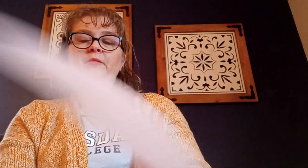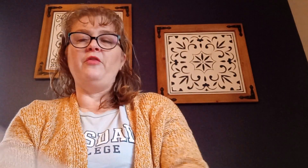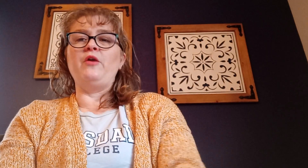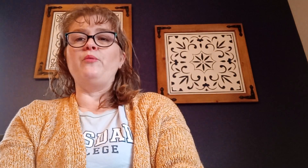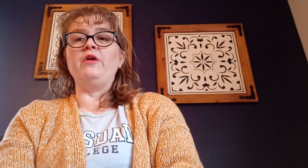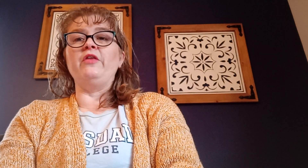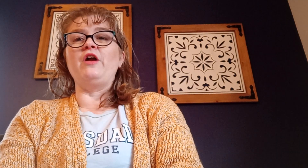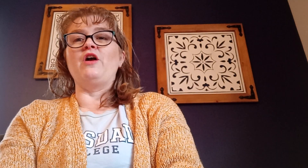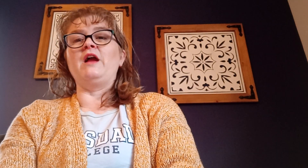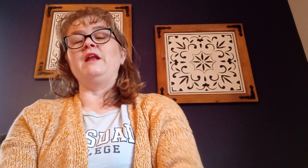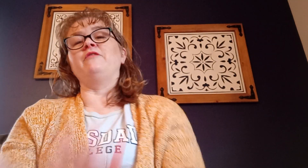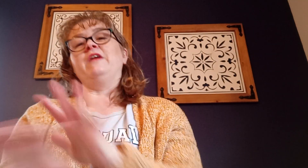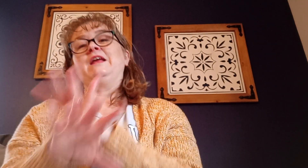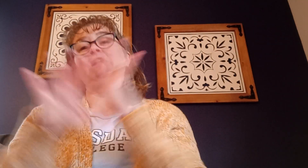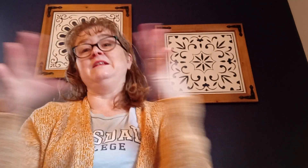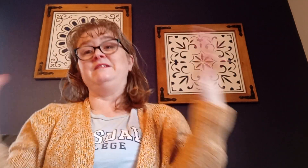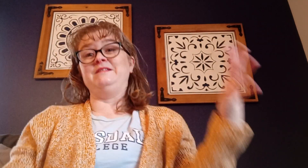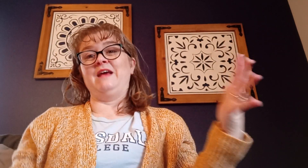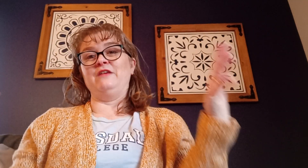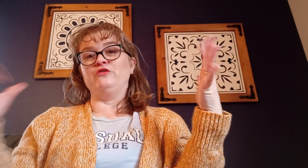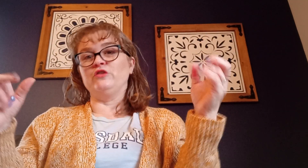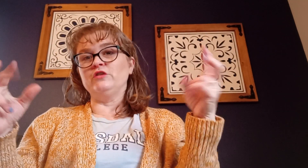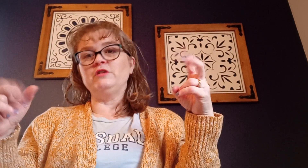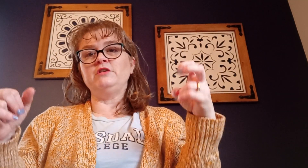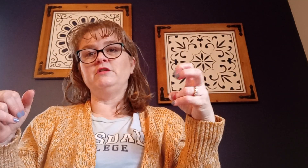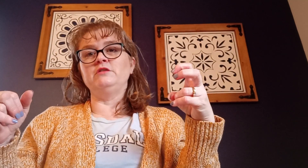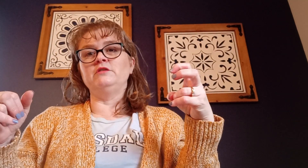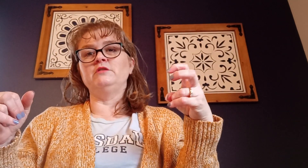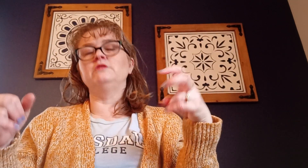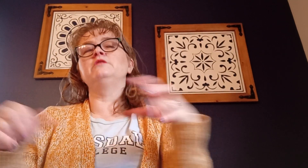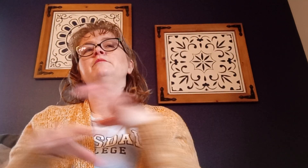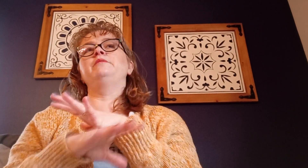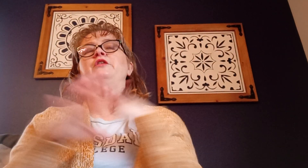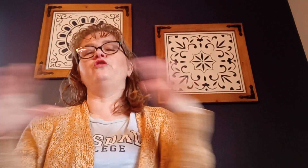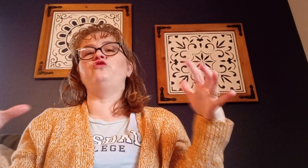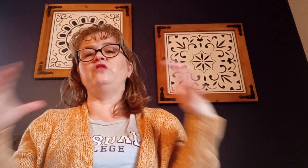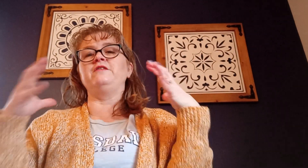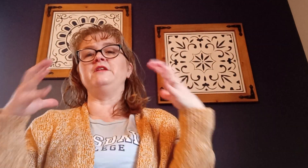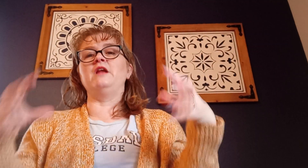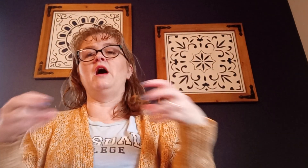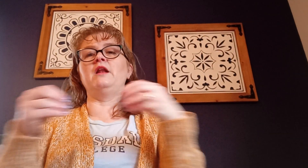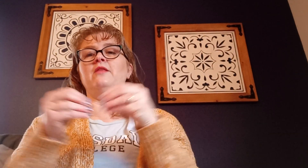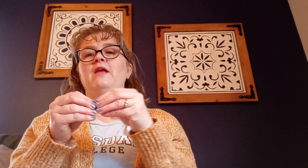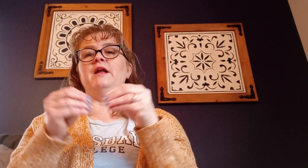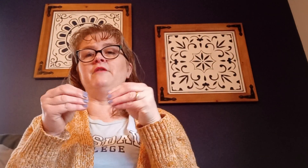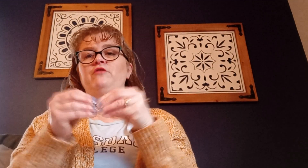they really are kind of like in a desert. There's just not a lot of